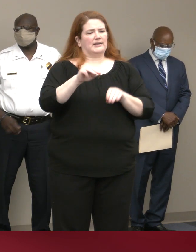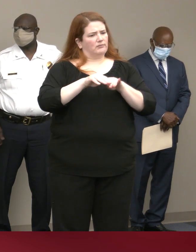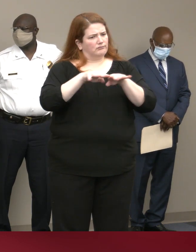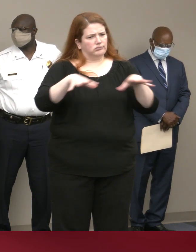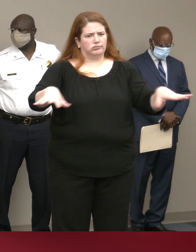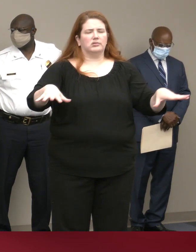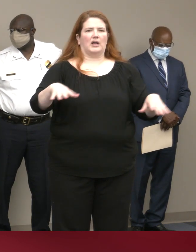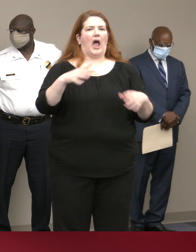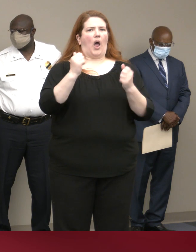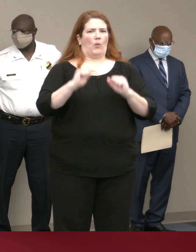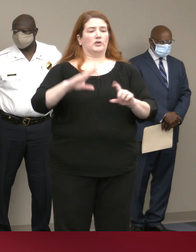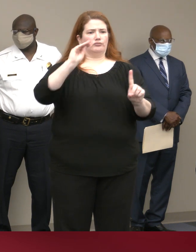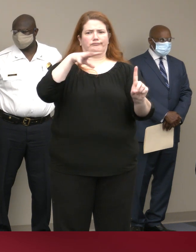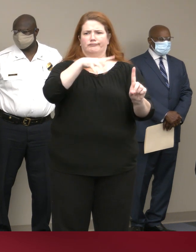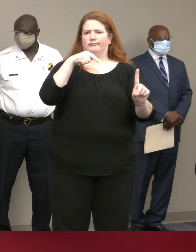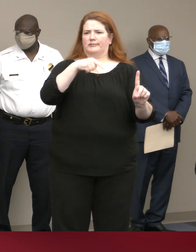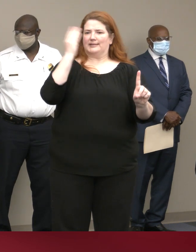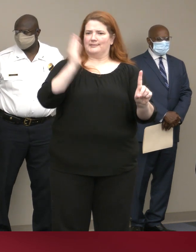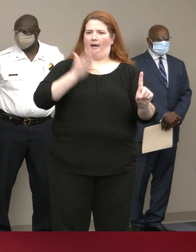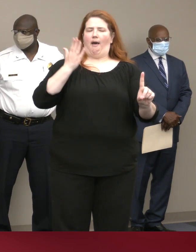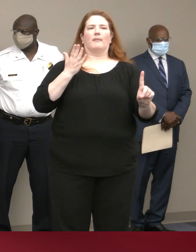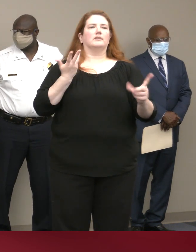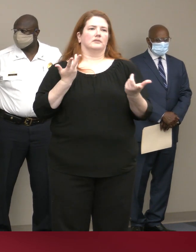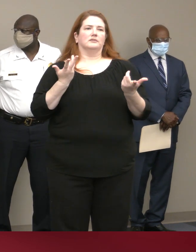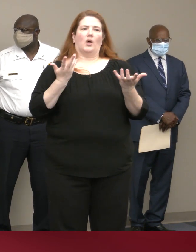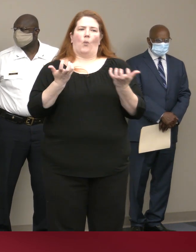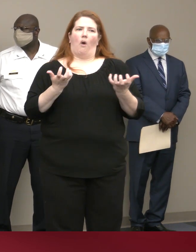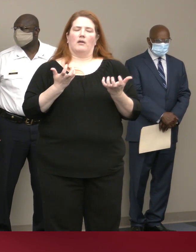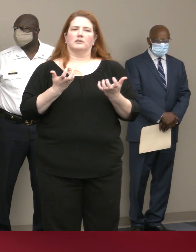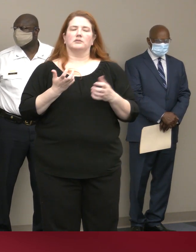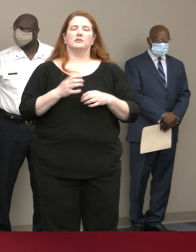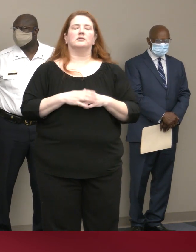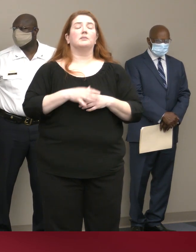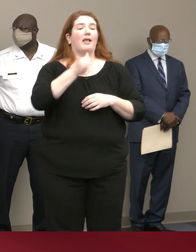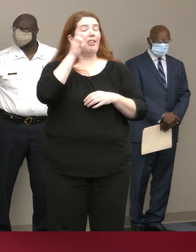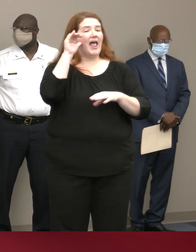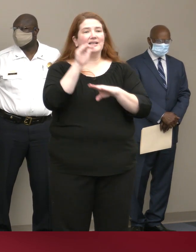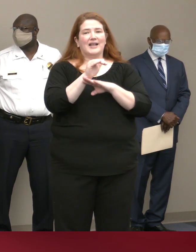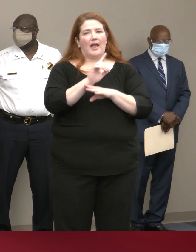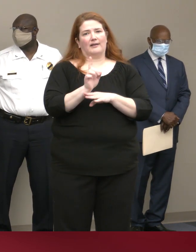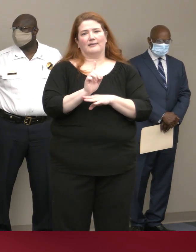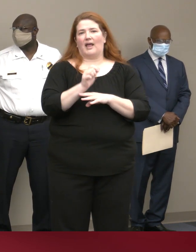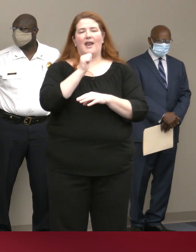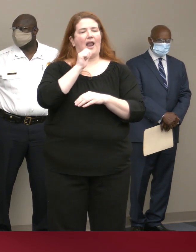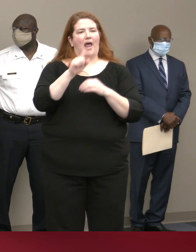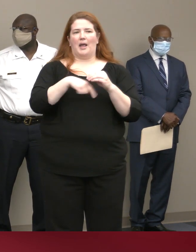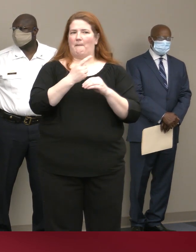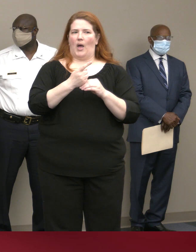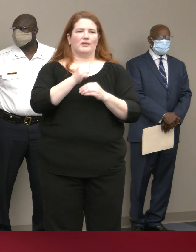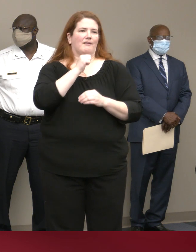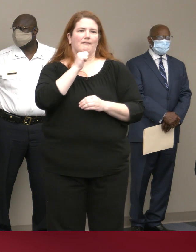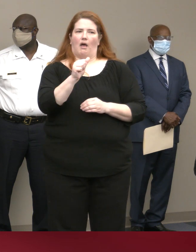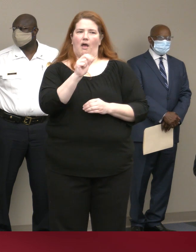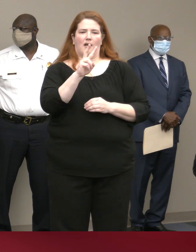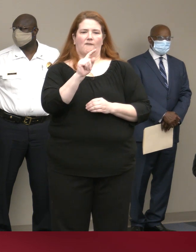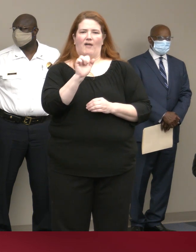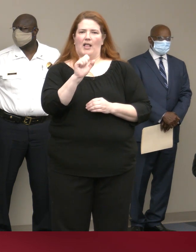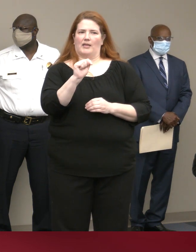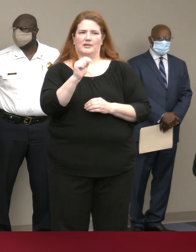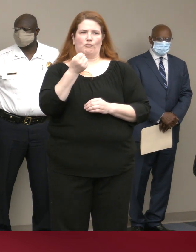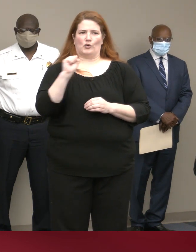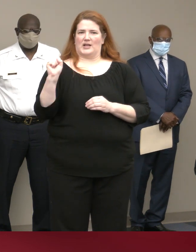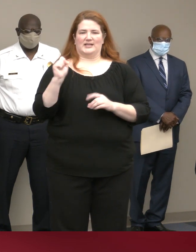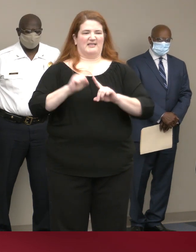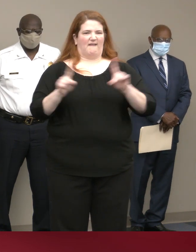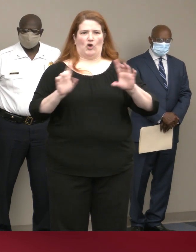system. But what happened last night was not about nonviolent protest. What happened